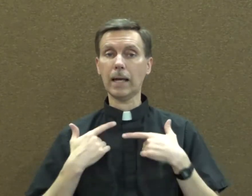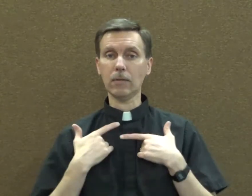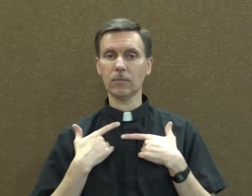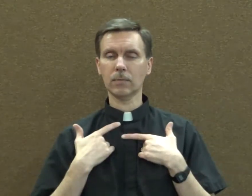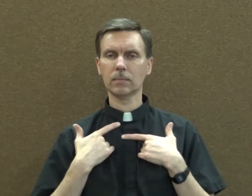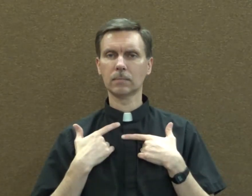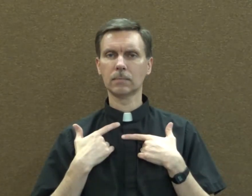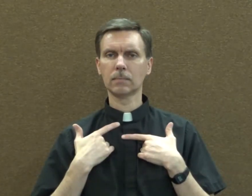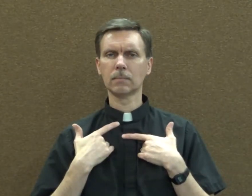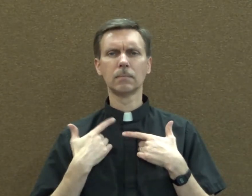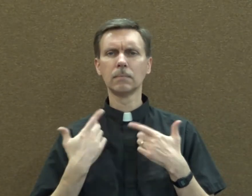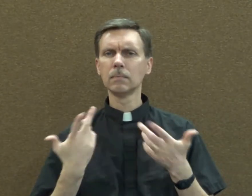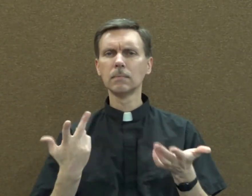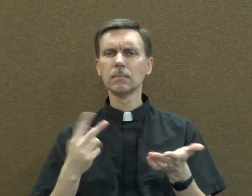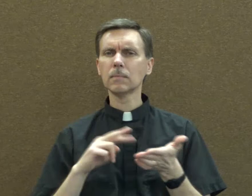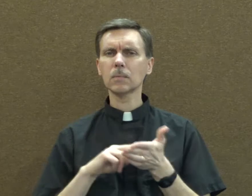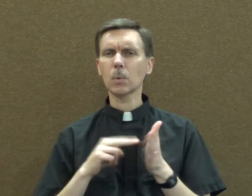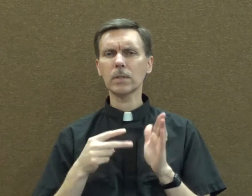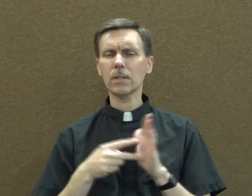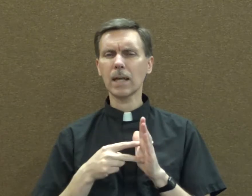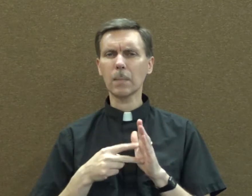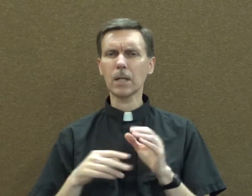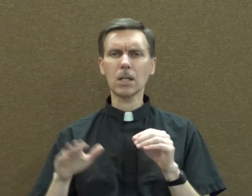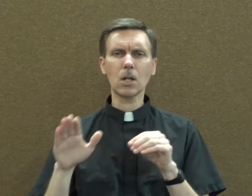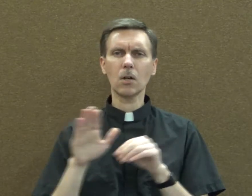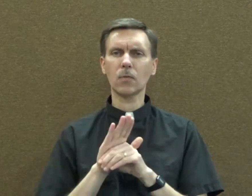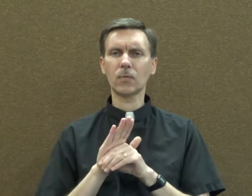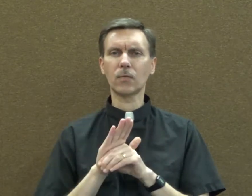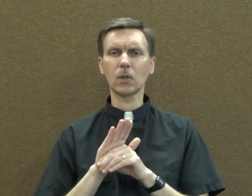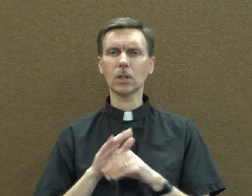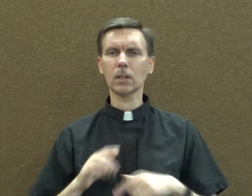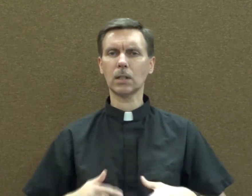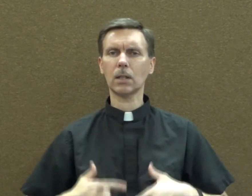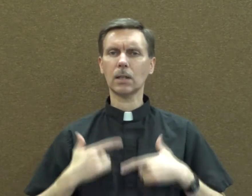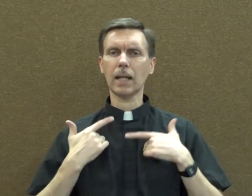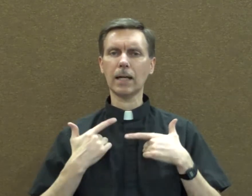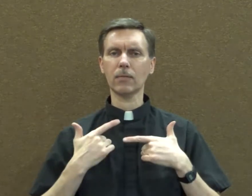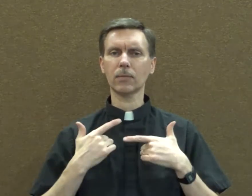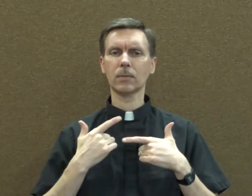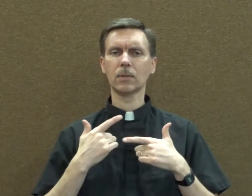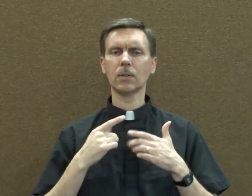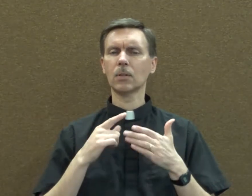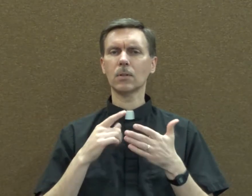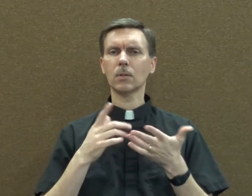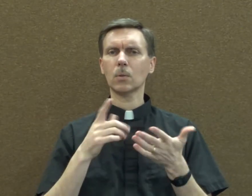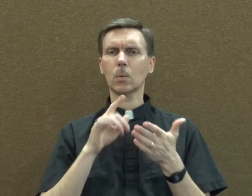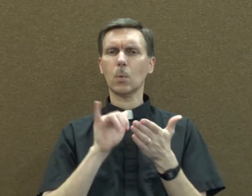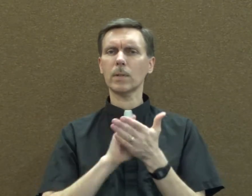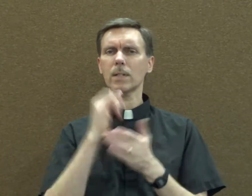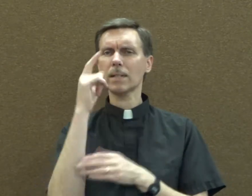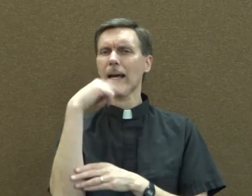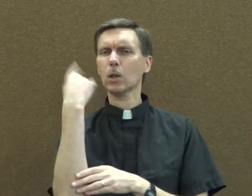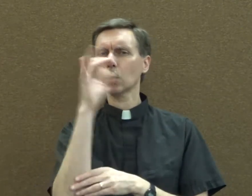life. What does that mean, full life? What does that look